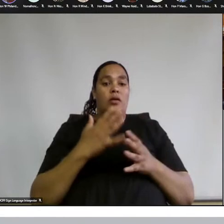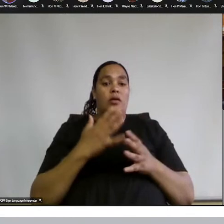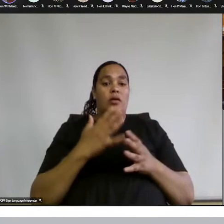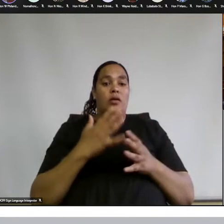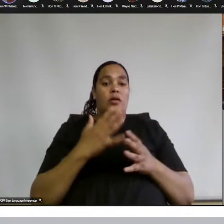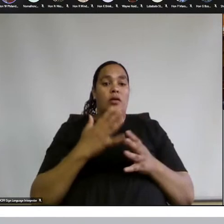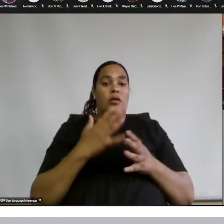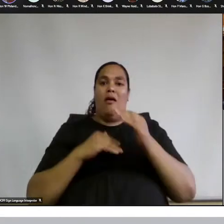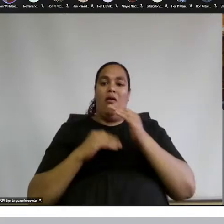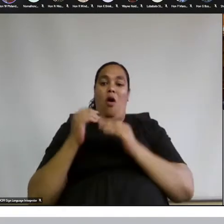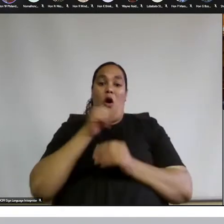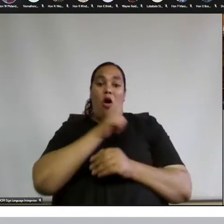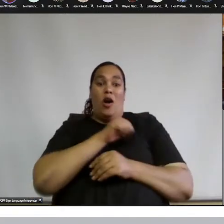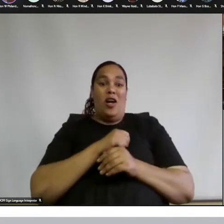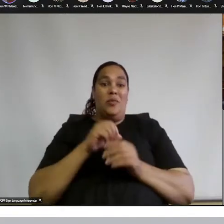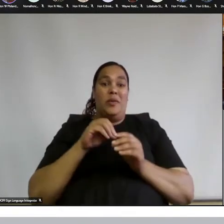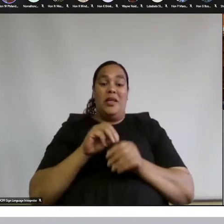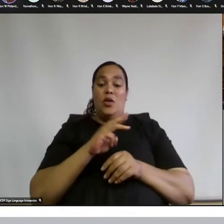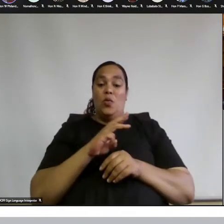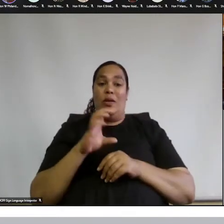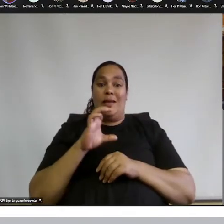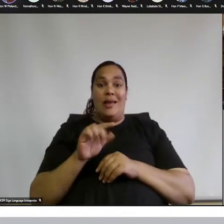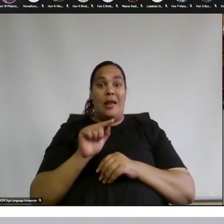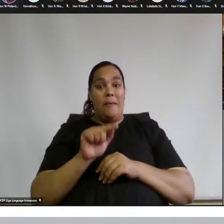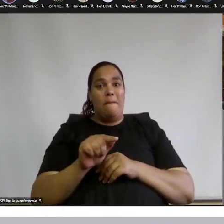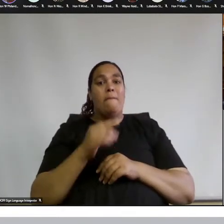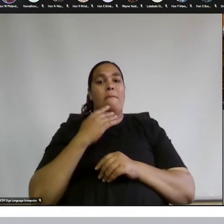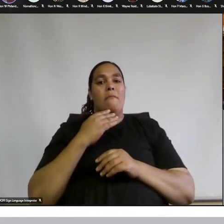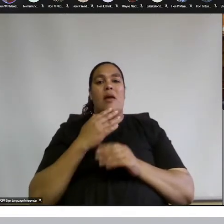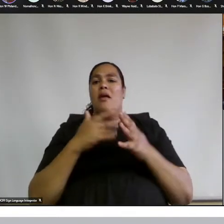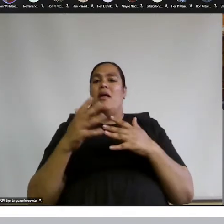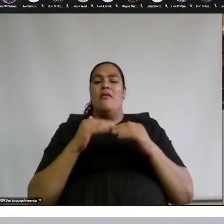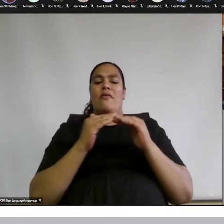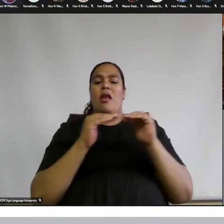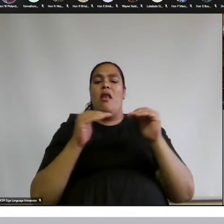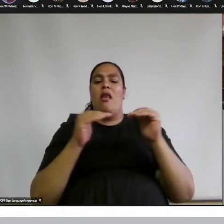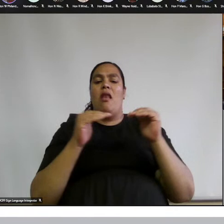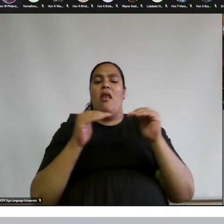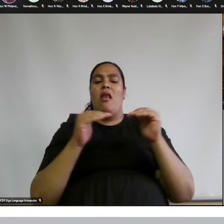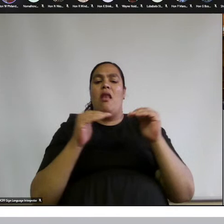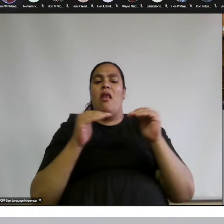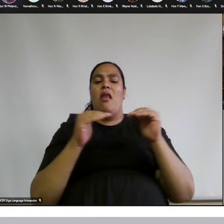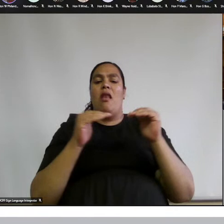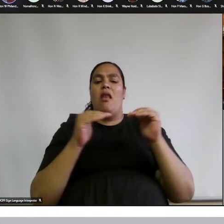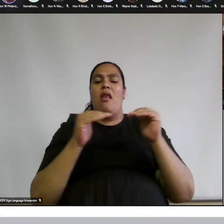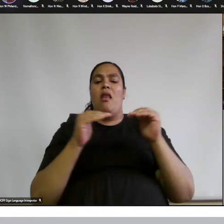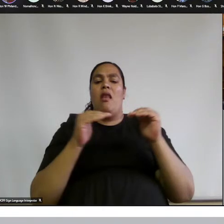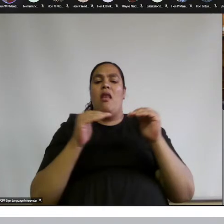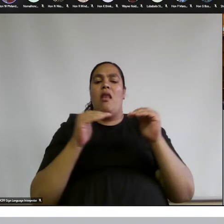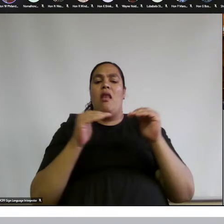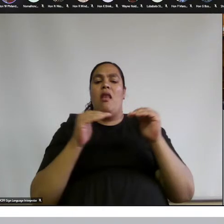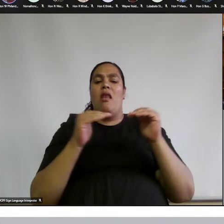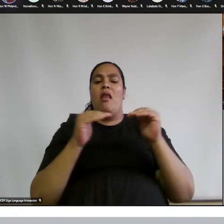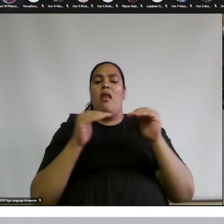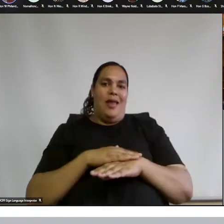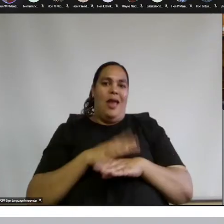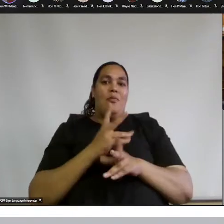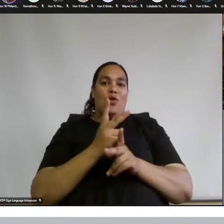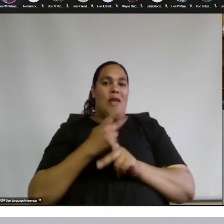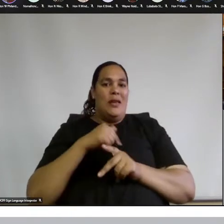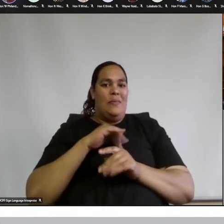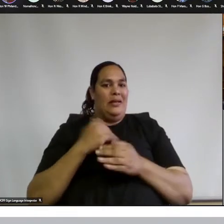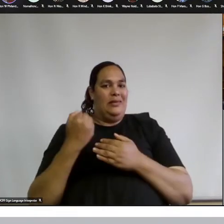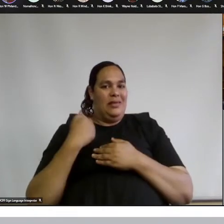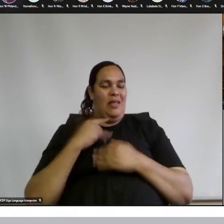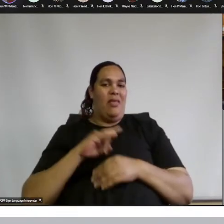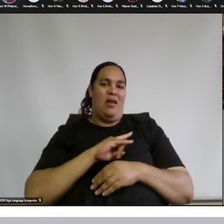our facilities across the Western Cape on every level that will be working during this season to keep us safe